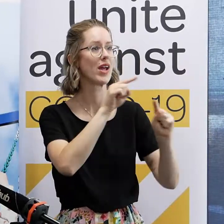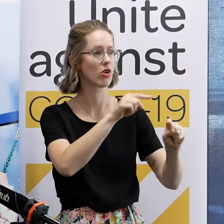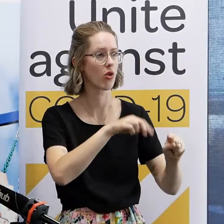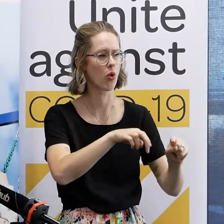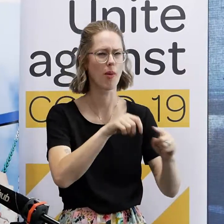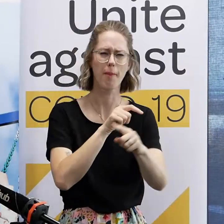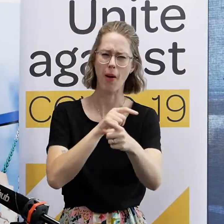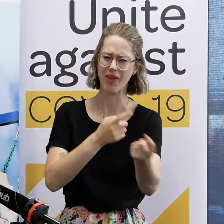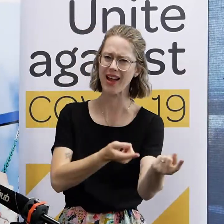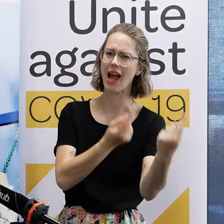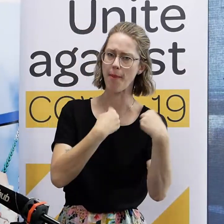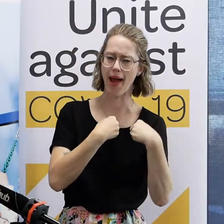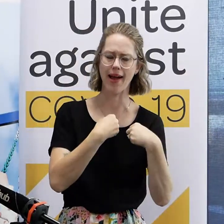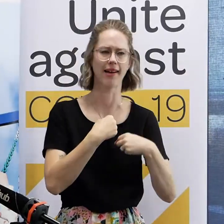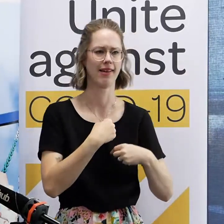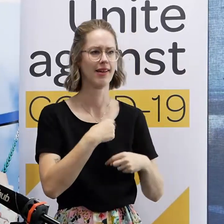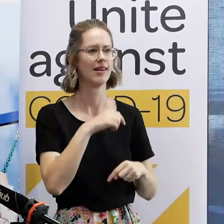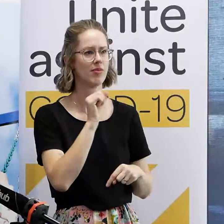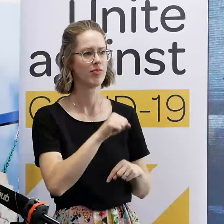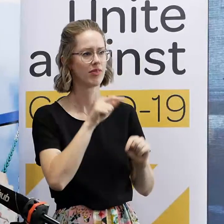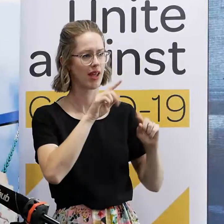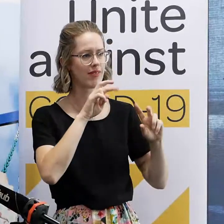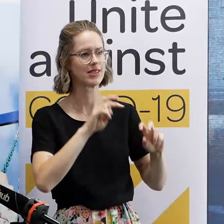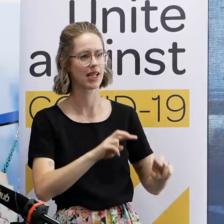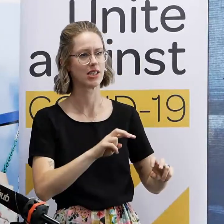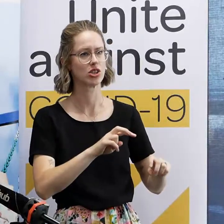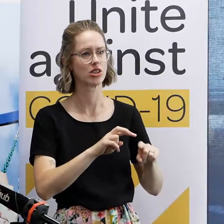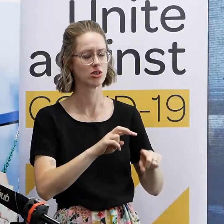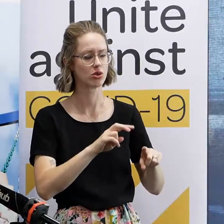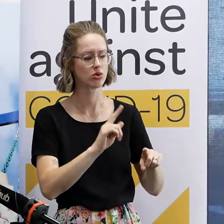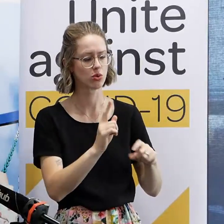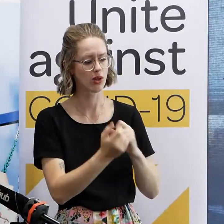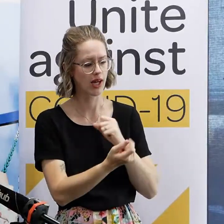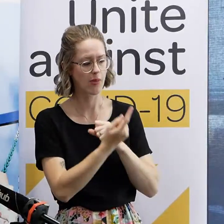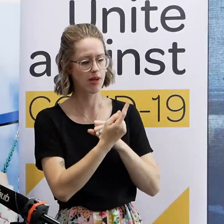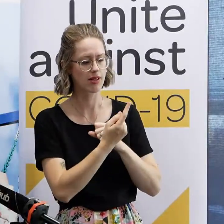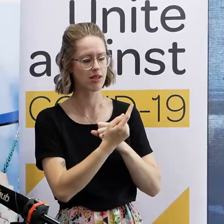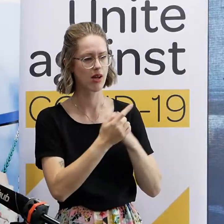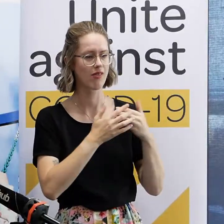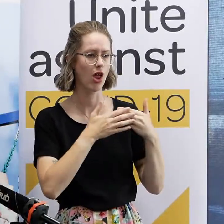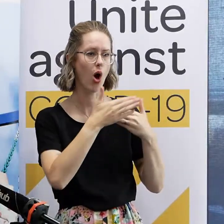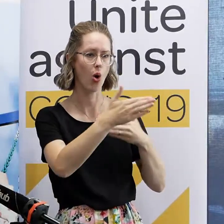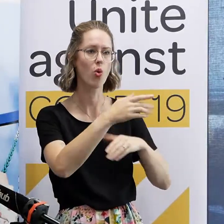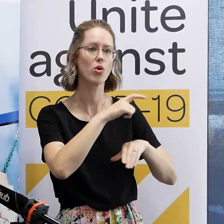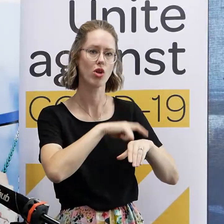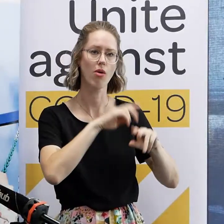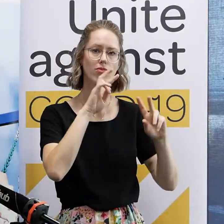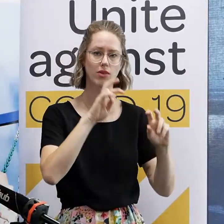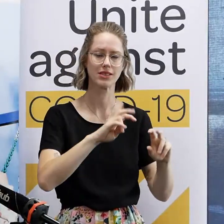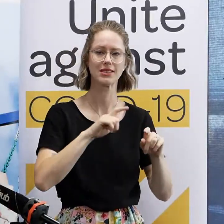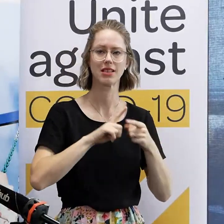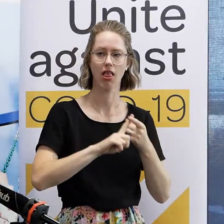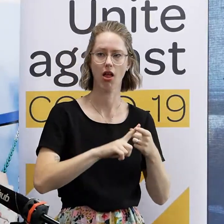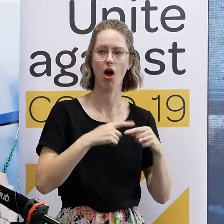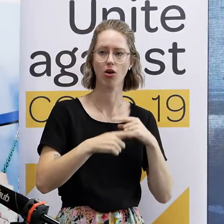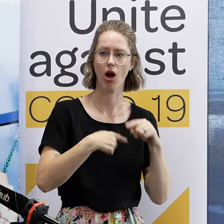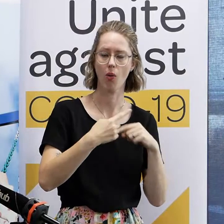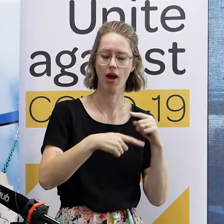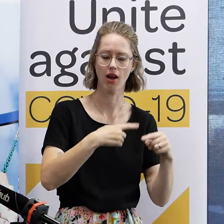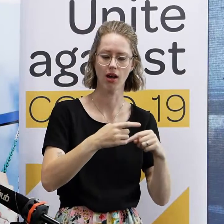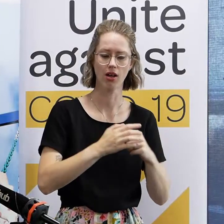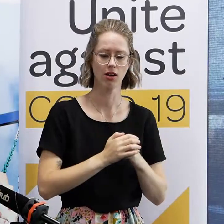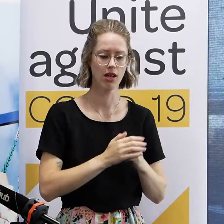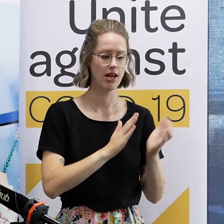But the walk back. So the investigation into what occurred for the whole period of time and system is still undergoing, both